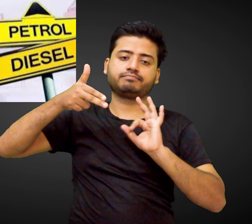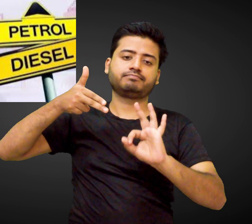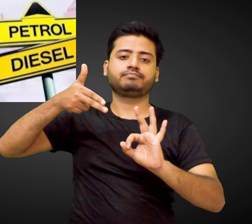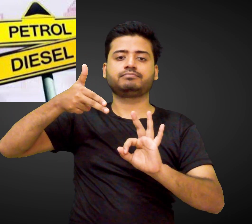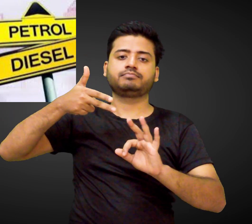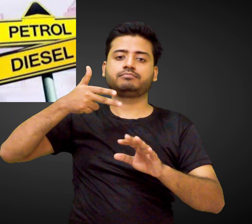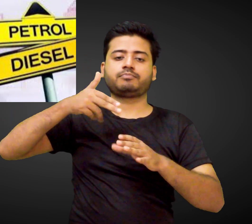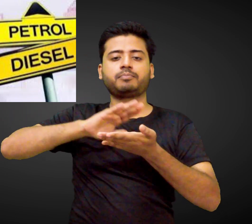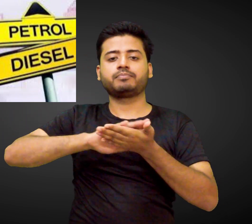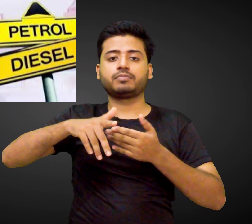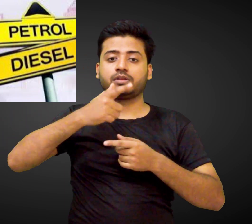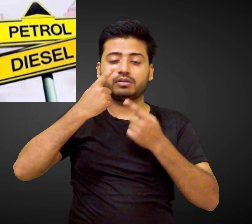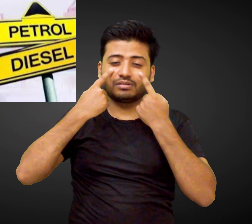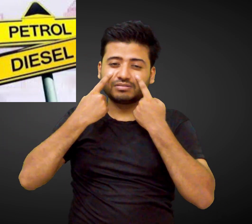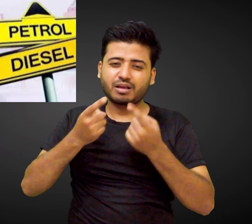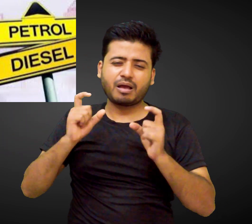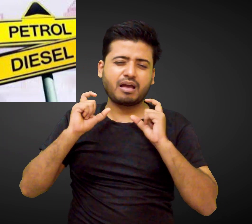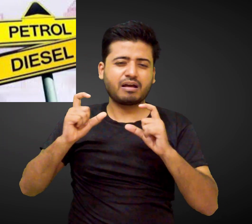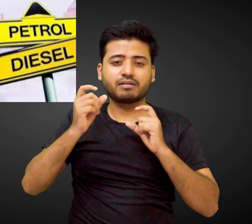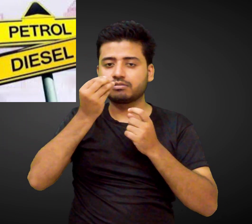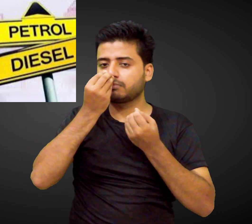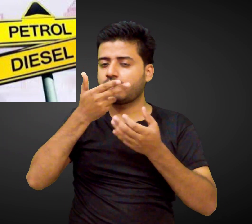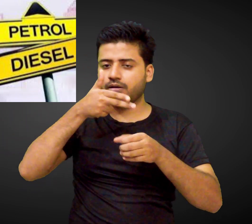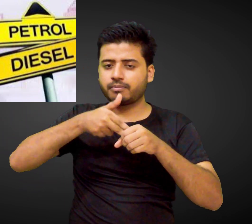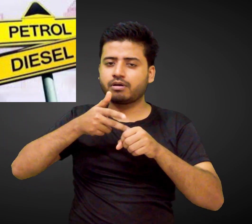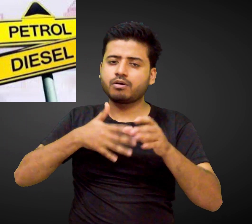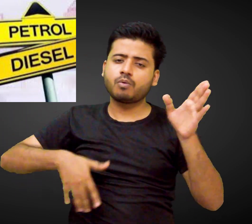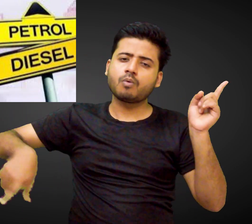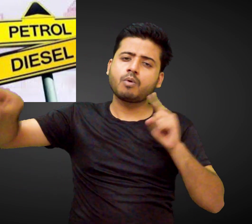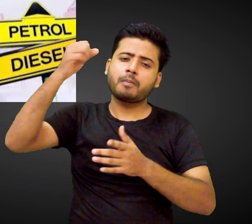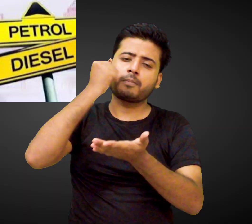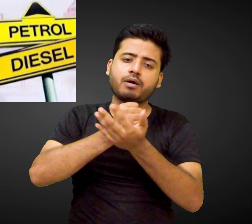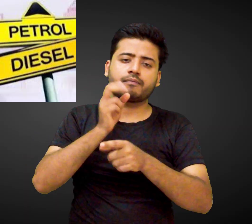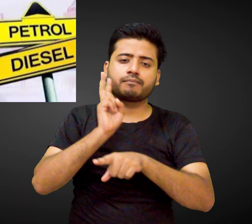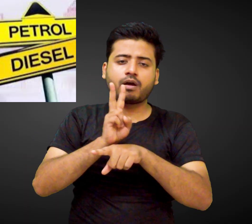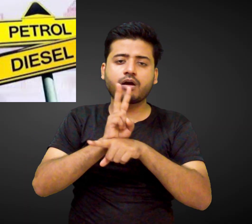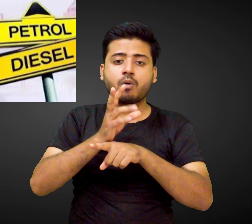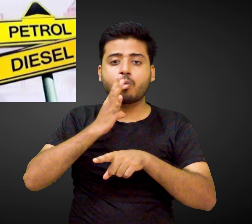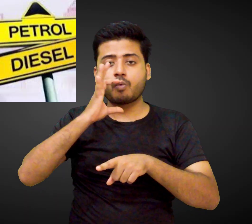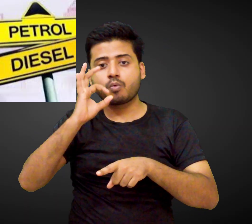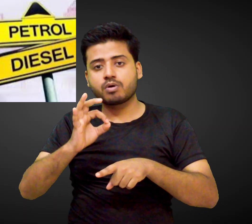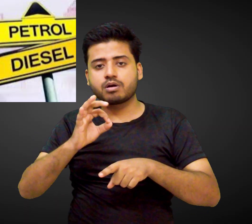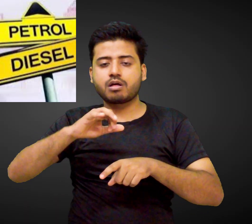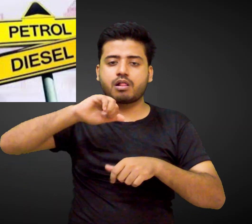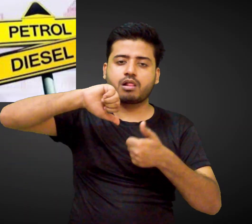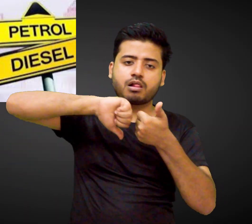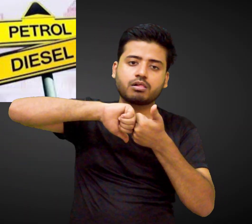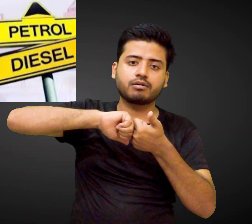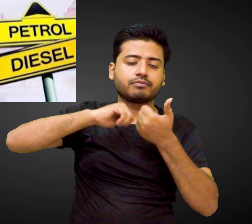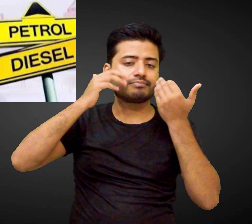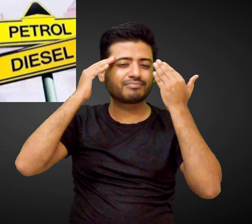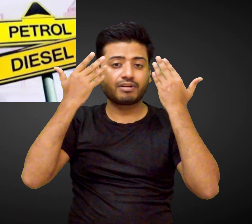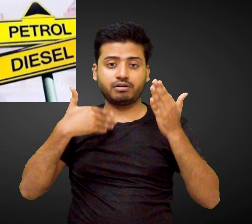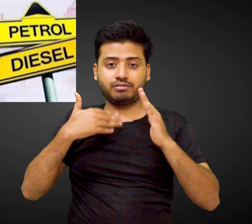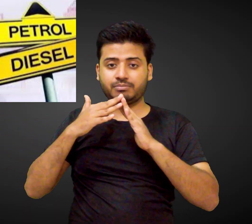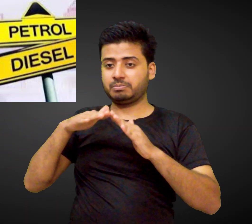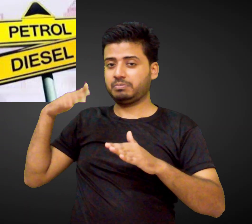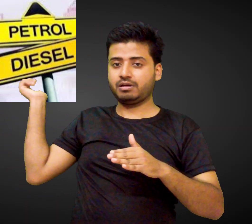with new, low-compression diesels. The calorific value of diesel fuel is roughly 45.5